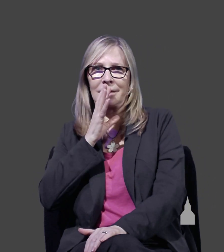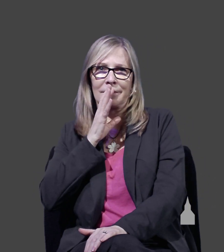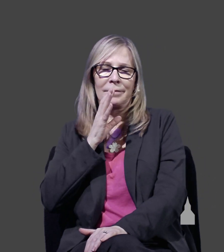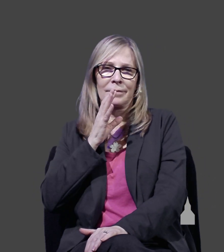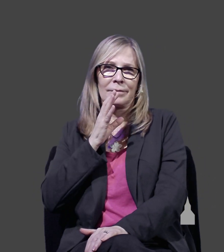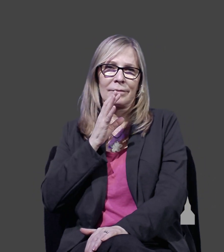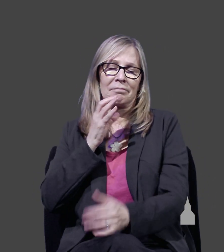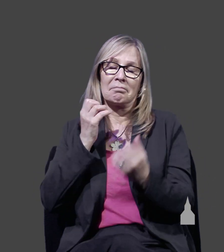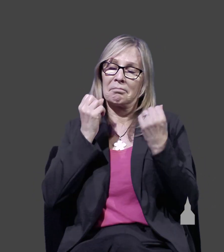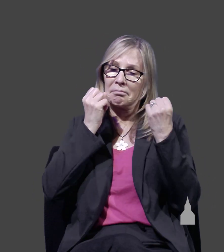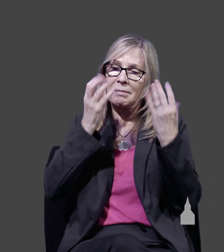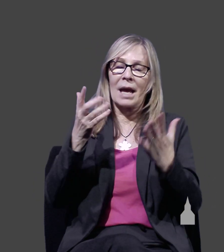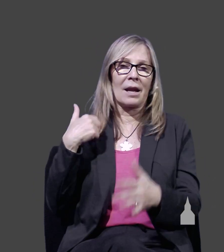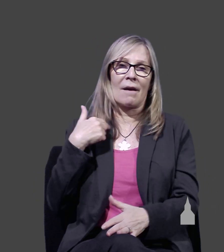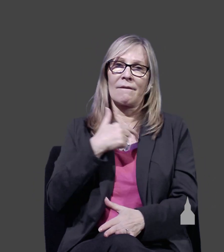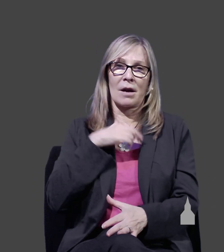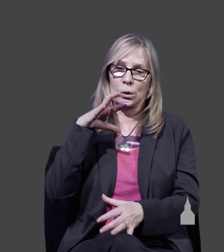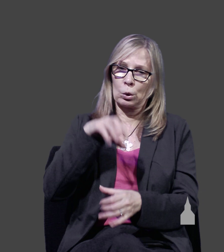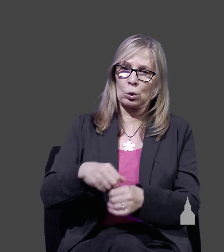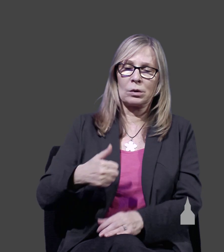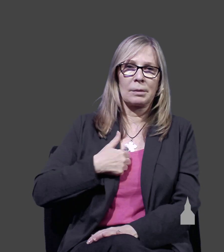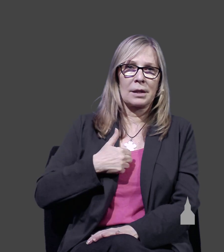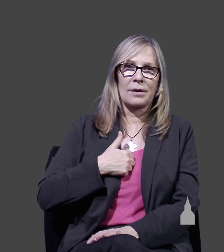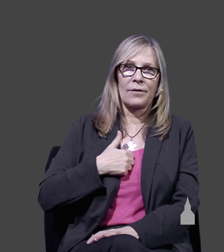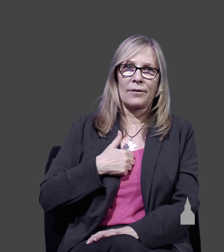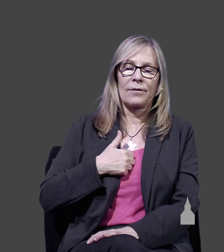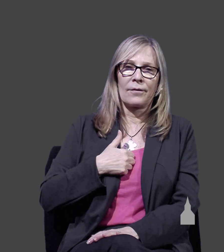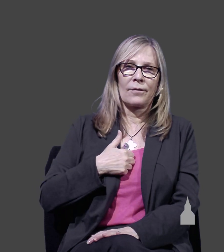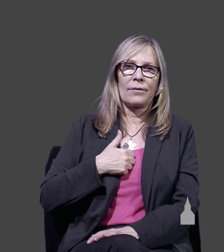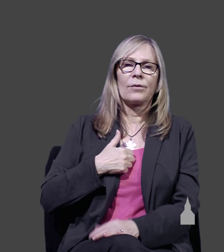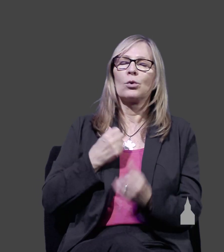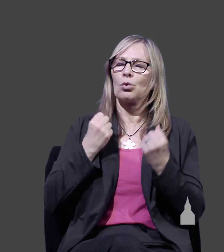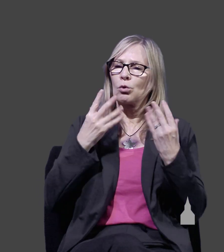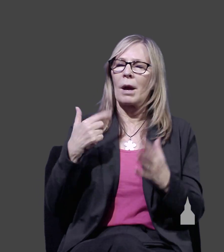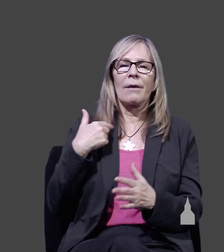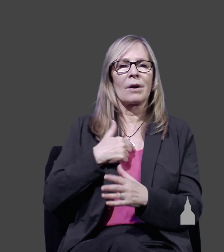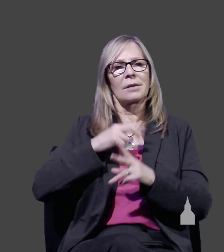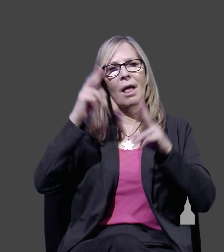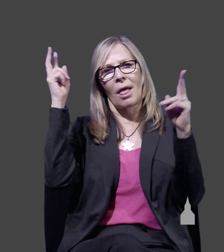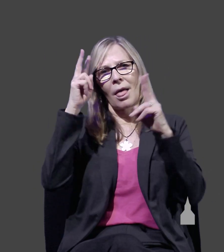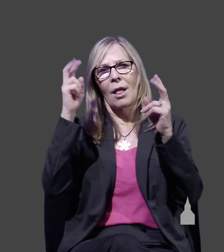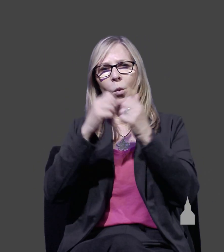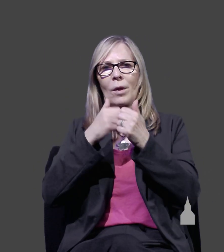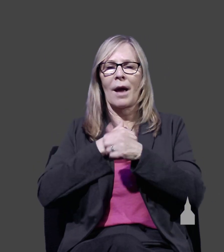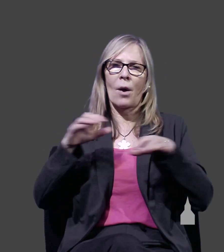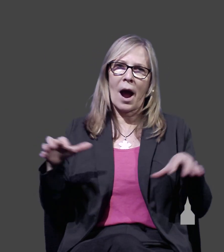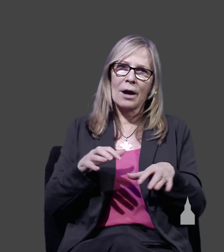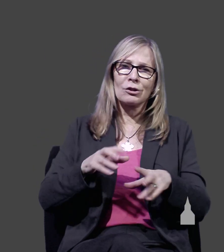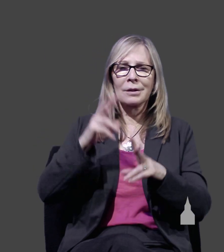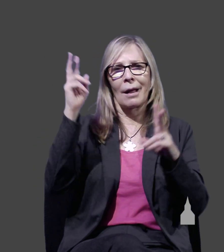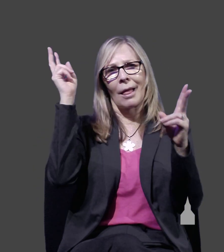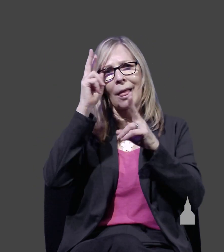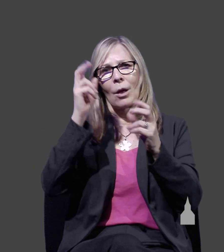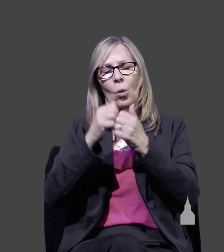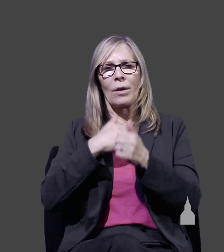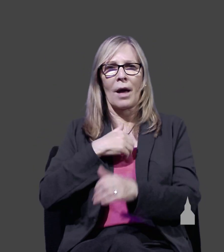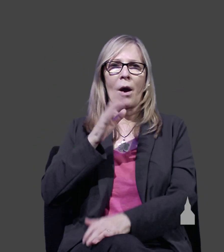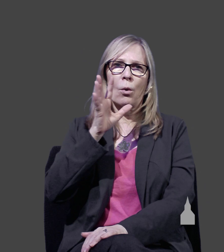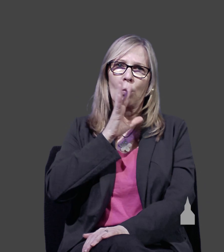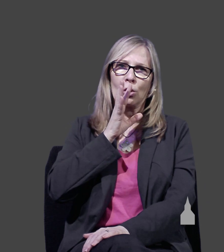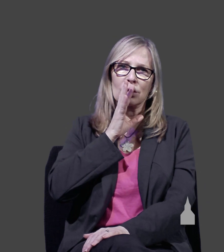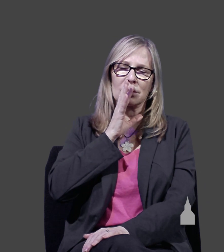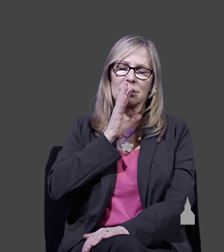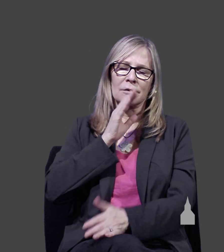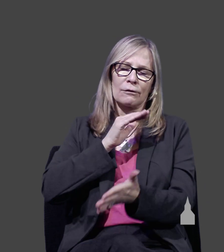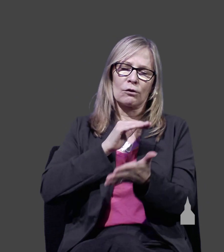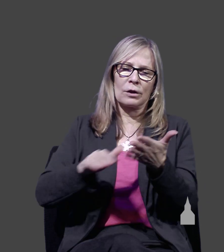Lord, far too many of us, and it includes me as well, have been careless with our actions and careless with our words. Lord, forgive us.